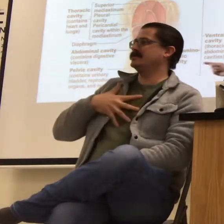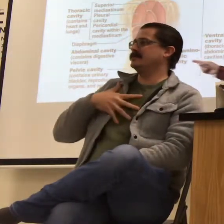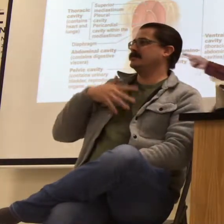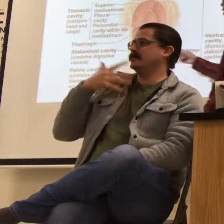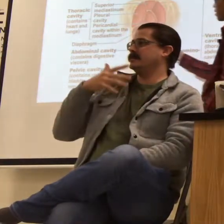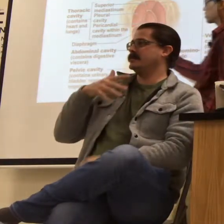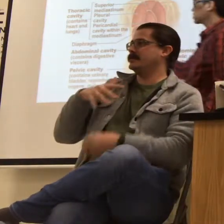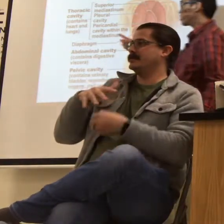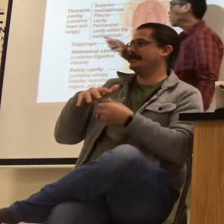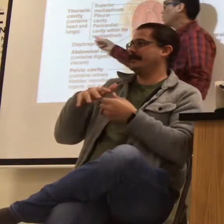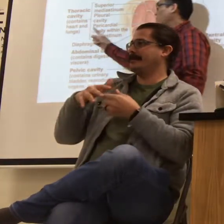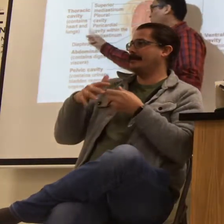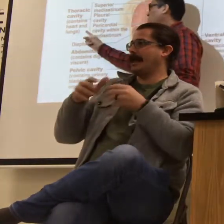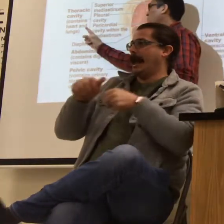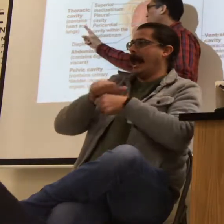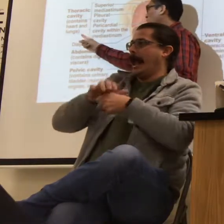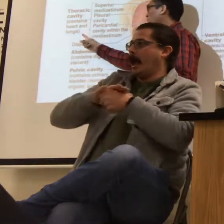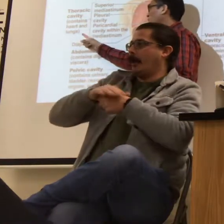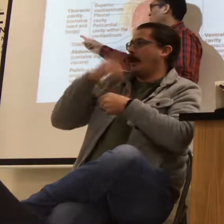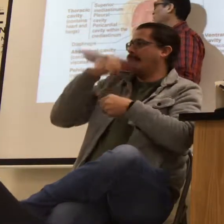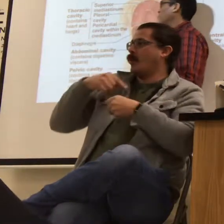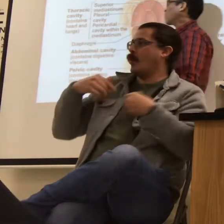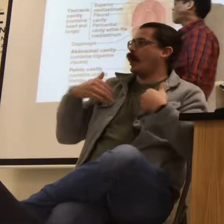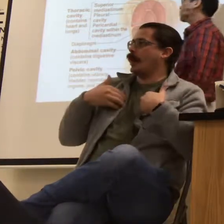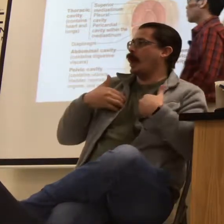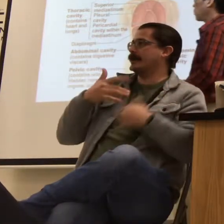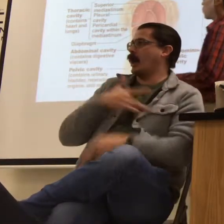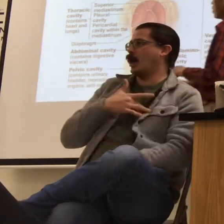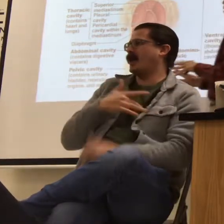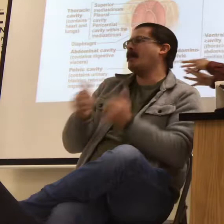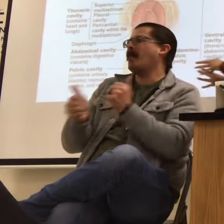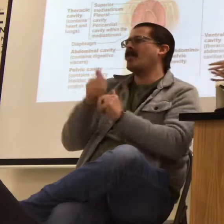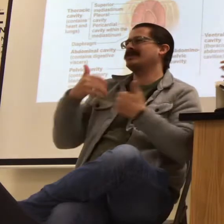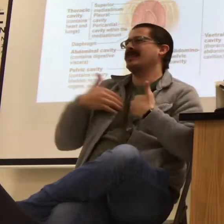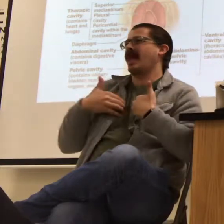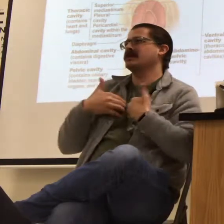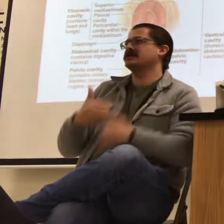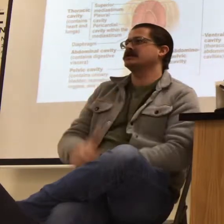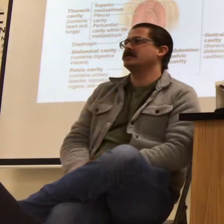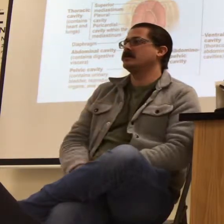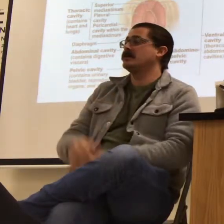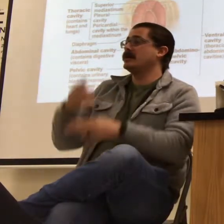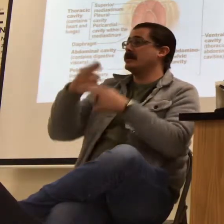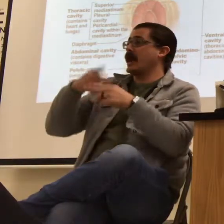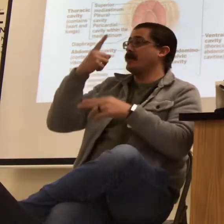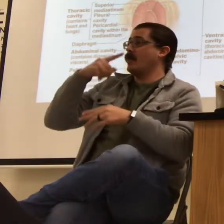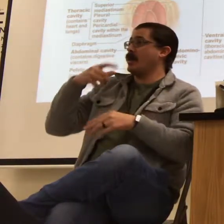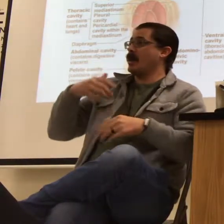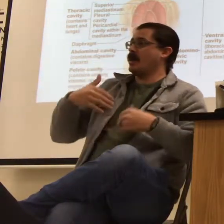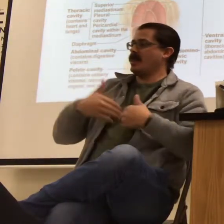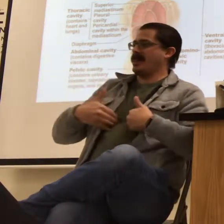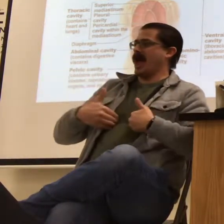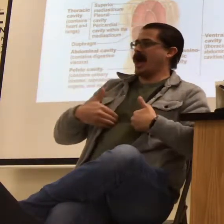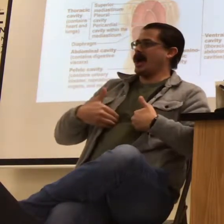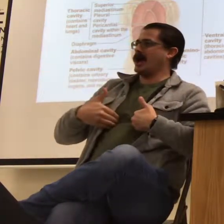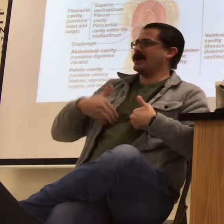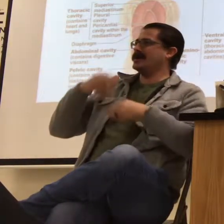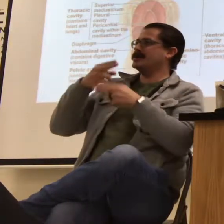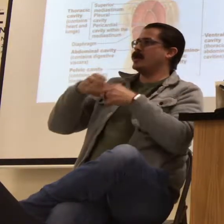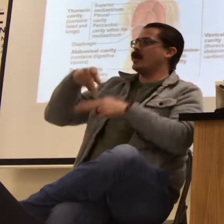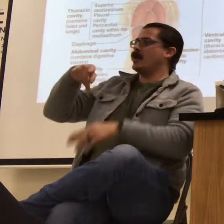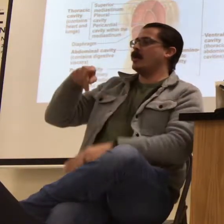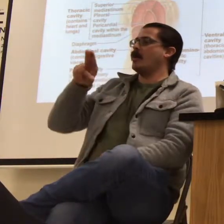the space for heart and lungs. Mostly lungs. So the name for the space for the lungs, they just call them